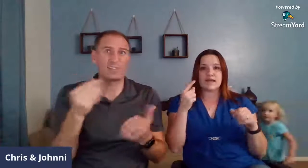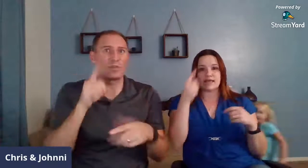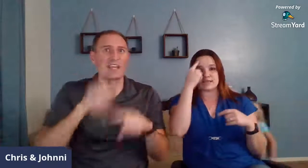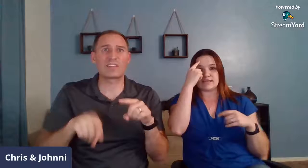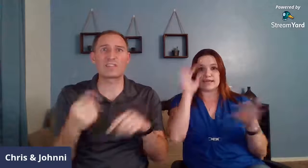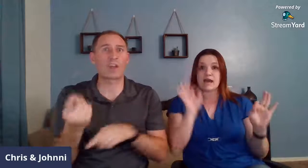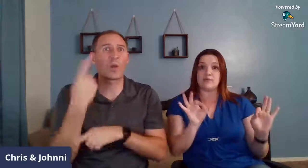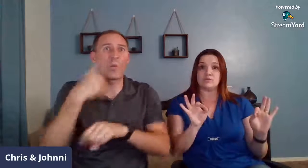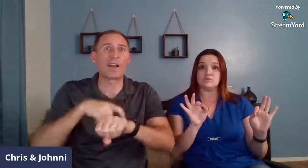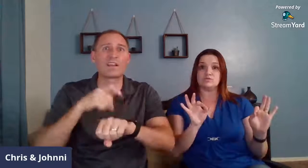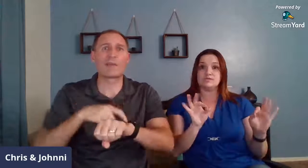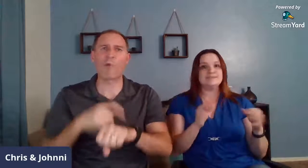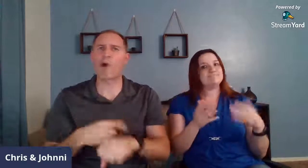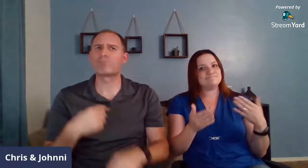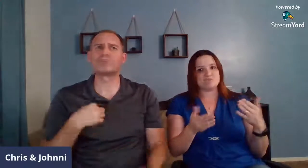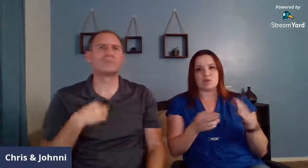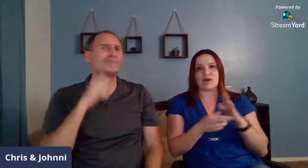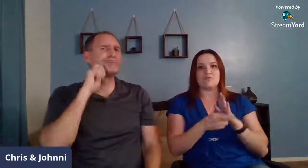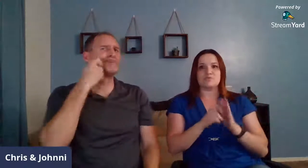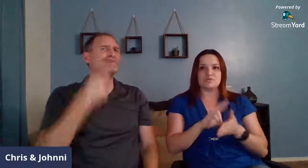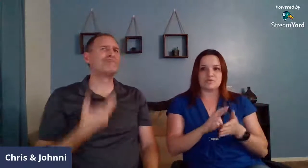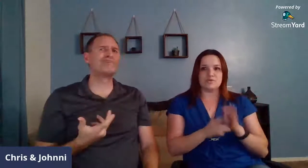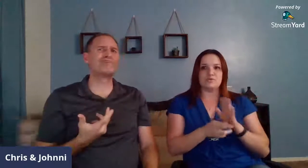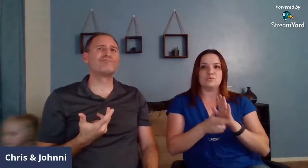and think, I'm cool. You have to review.